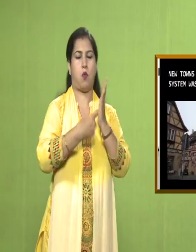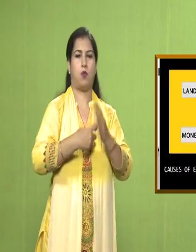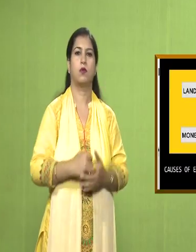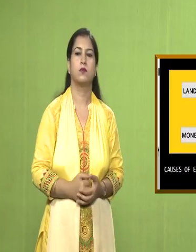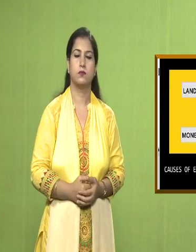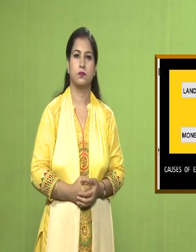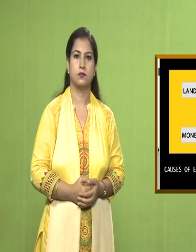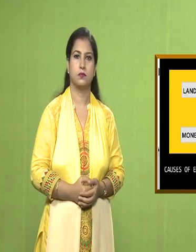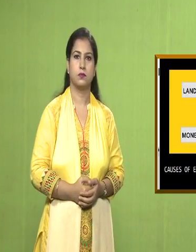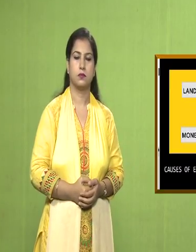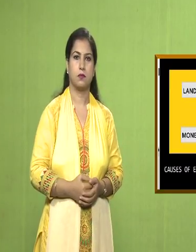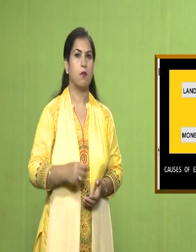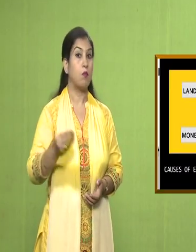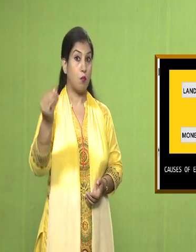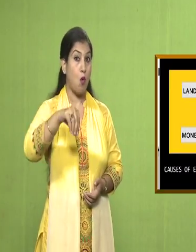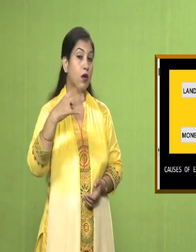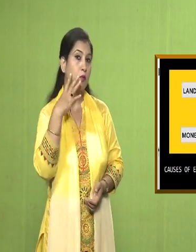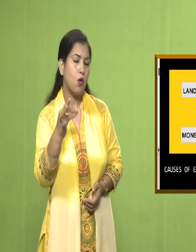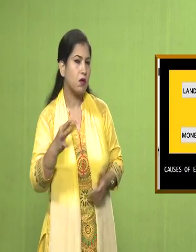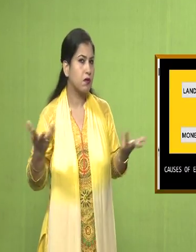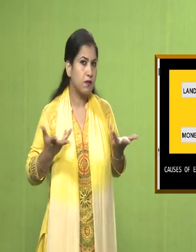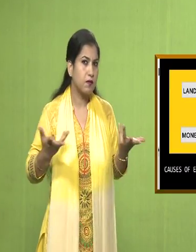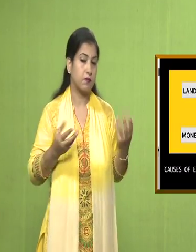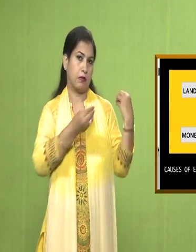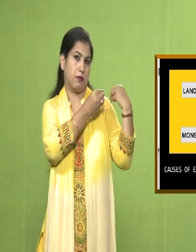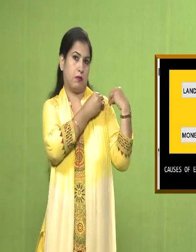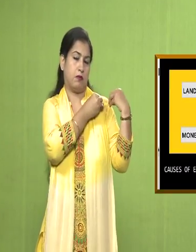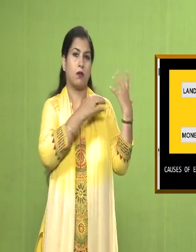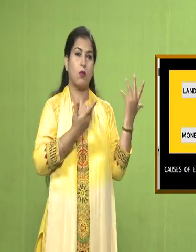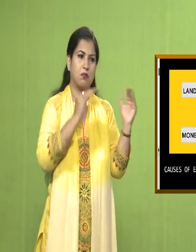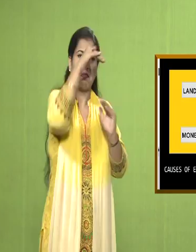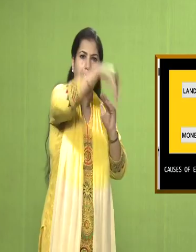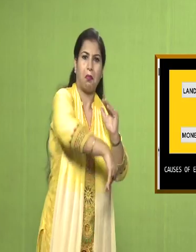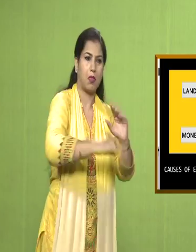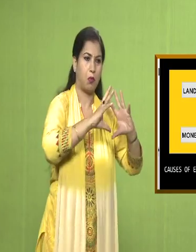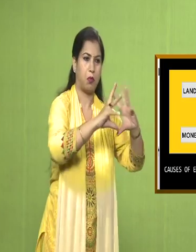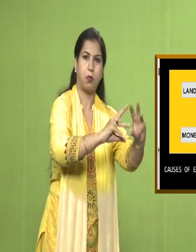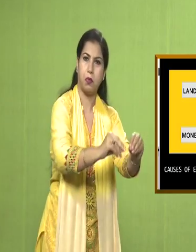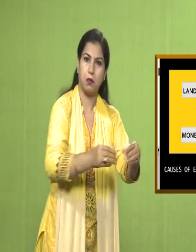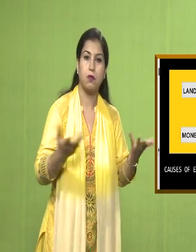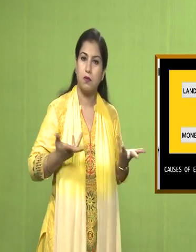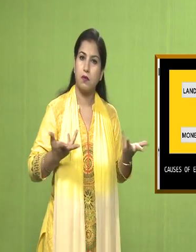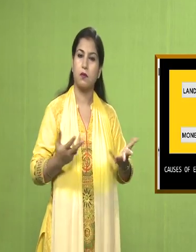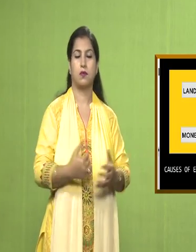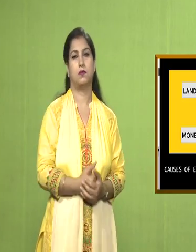Another important reason which was responsible for the decline of feudal system